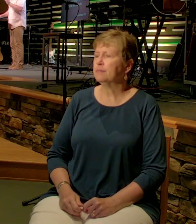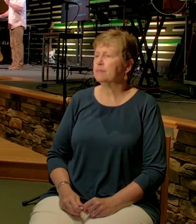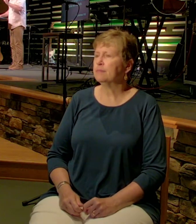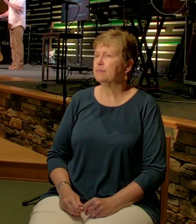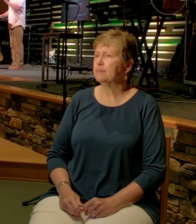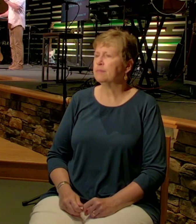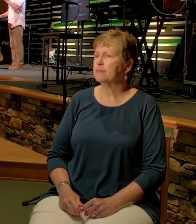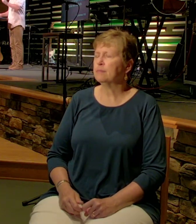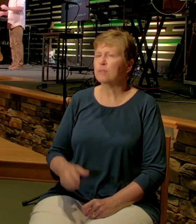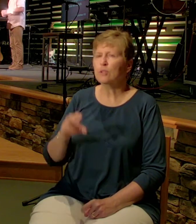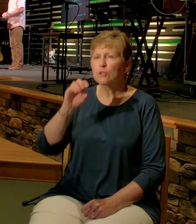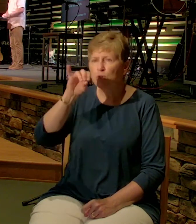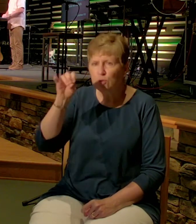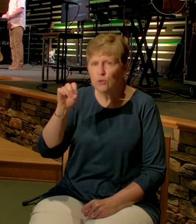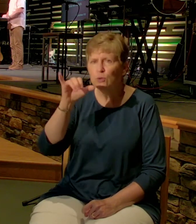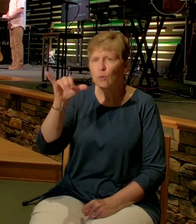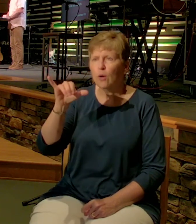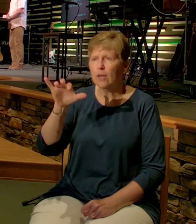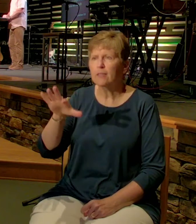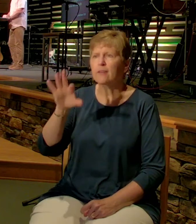Joy is found in the truth.